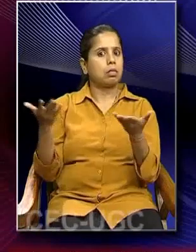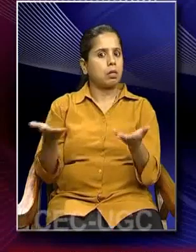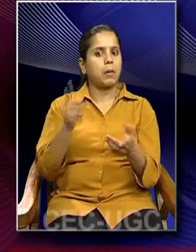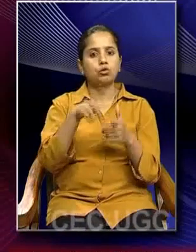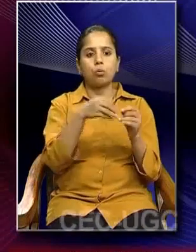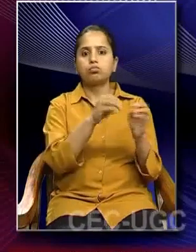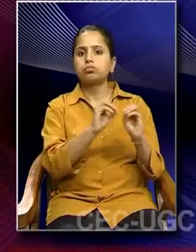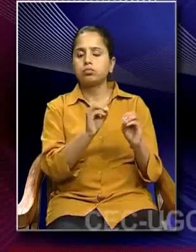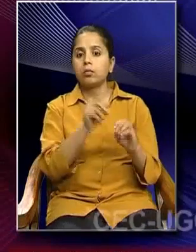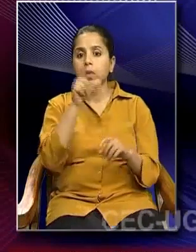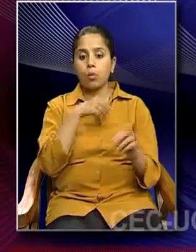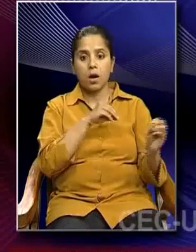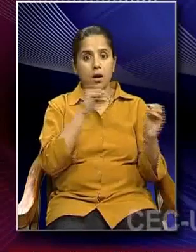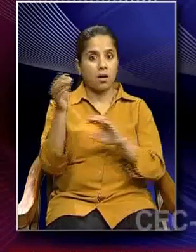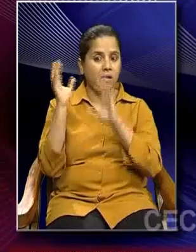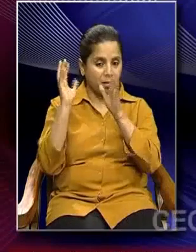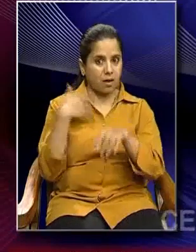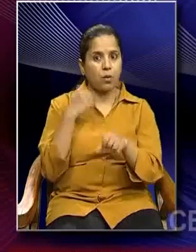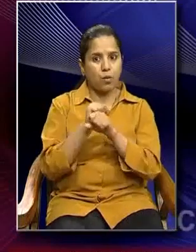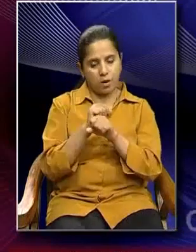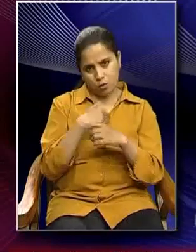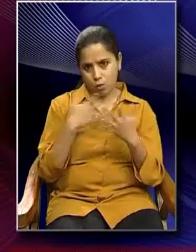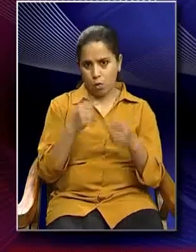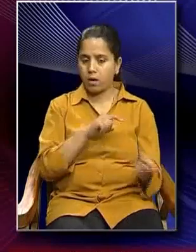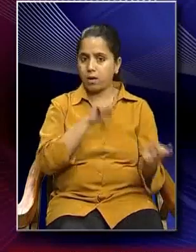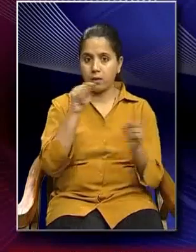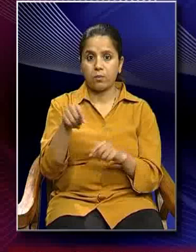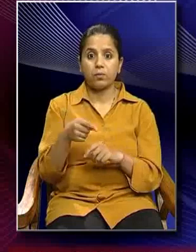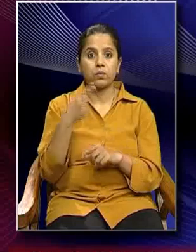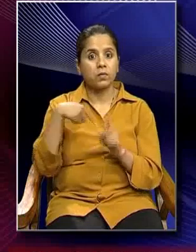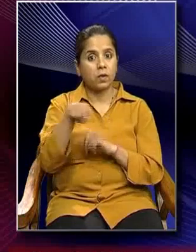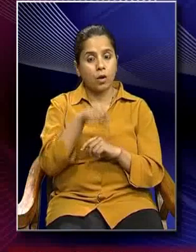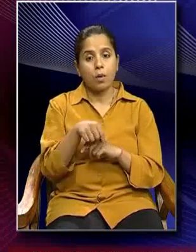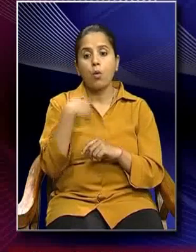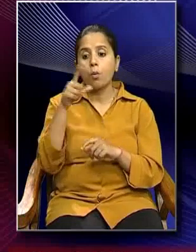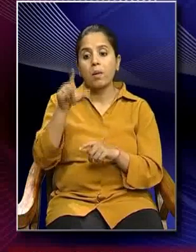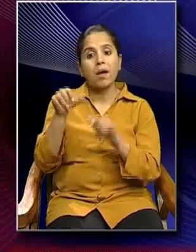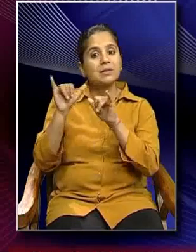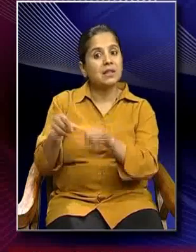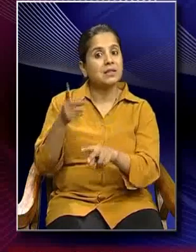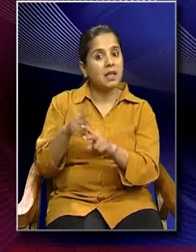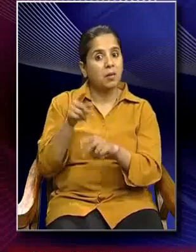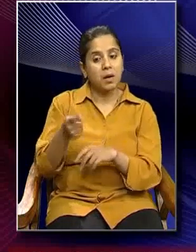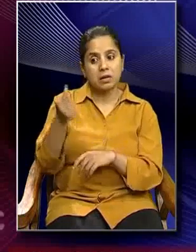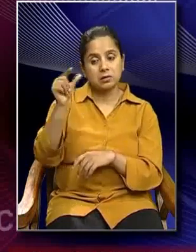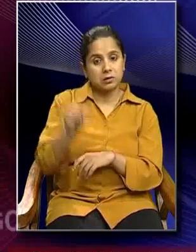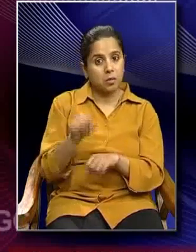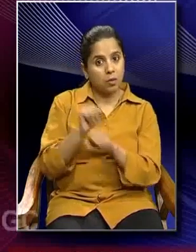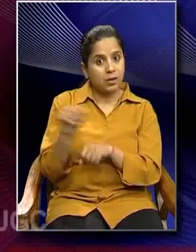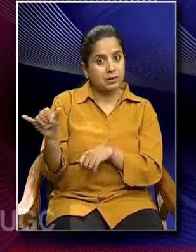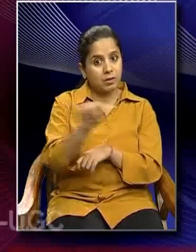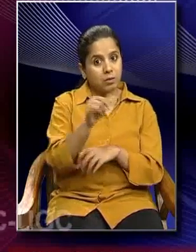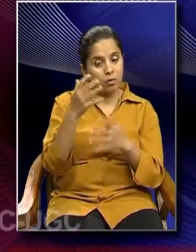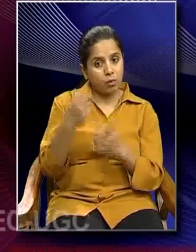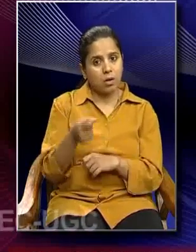the migrant labor is willing to work as good as the native worker at the cheaper rate, then he and she